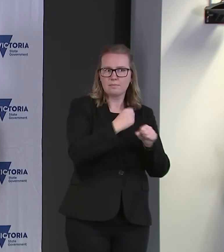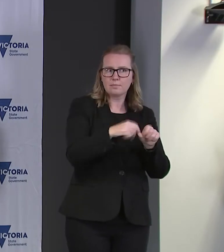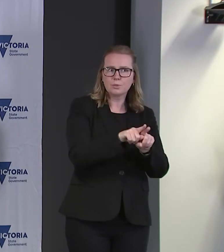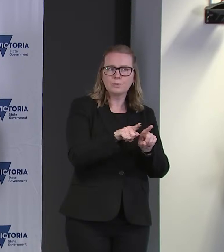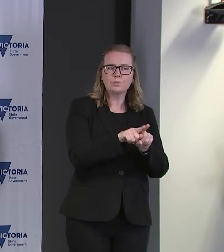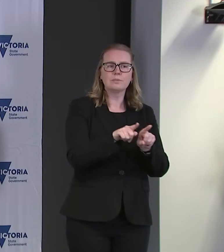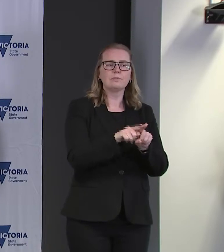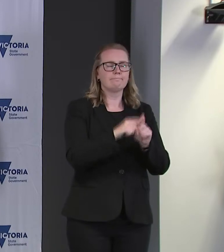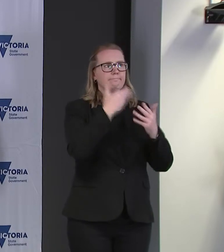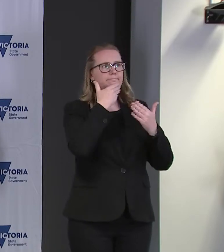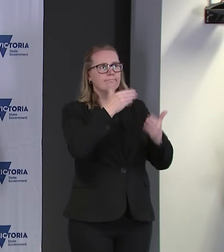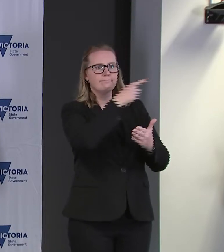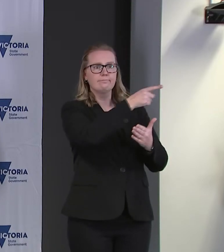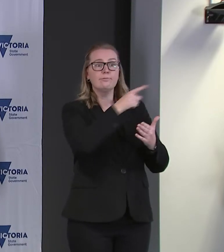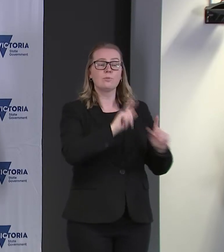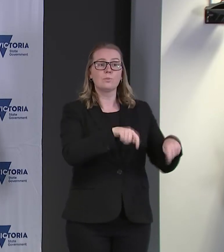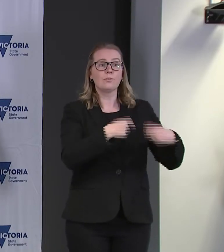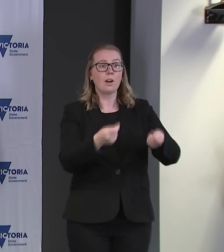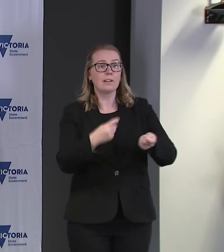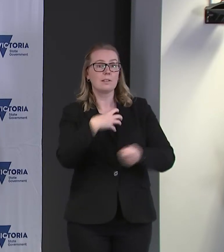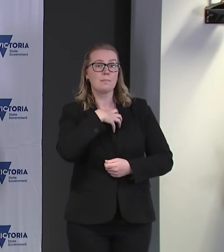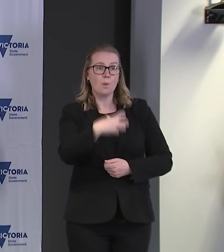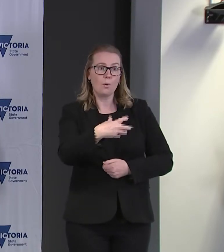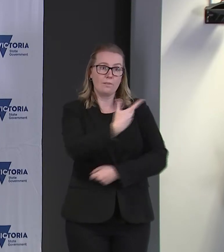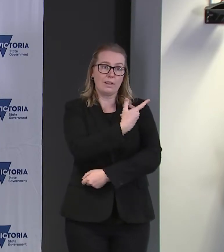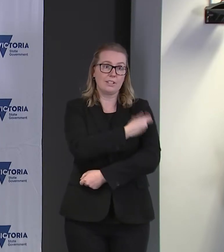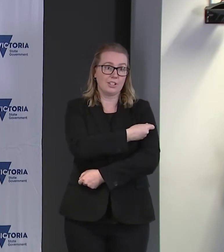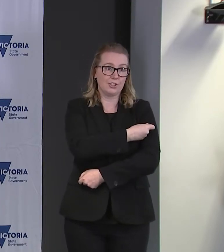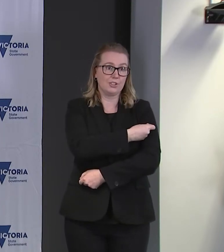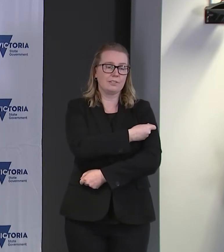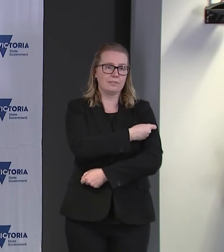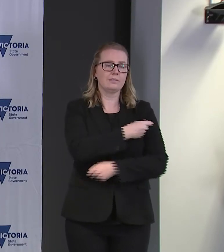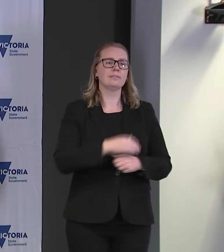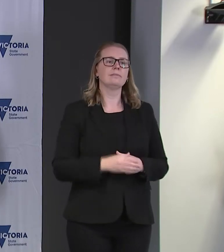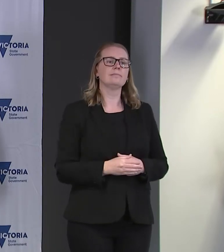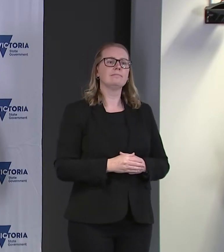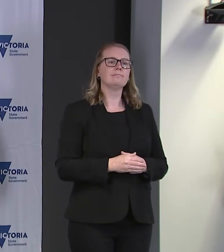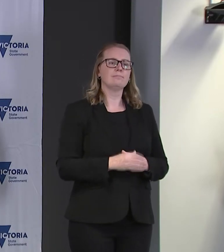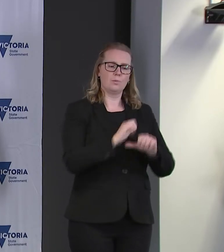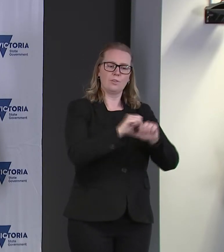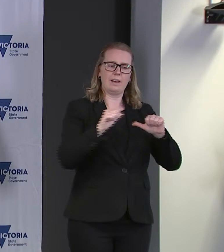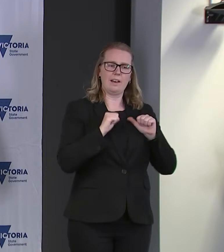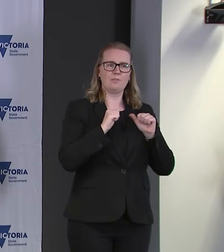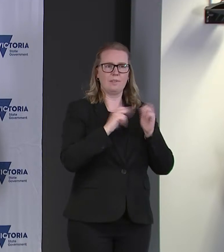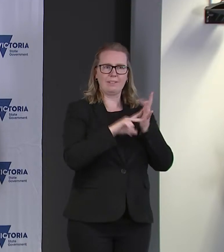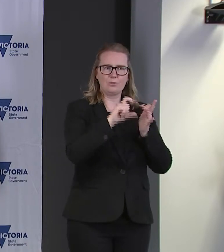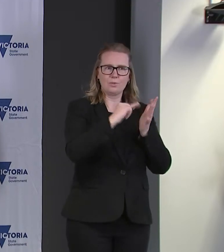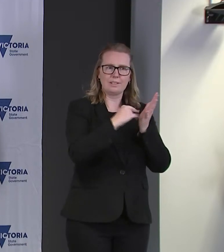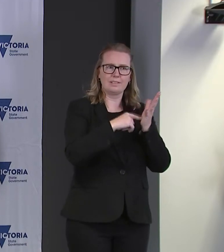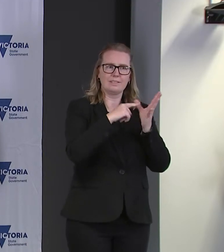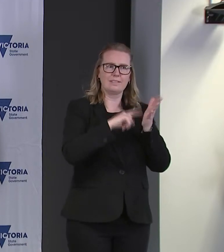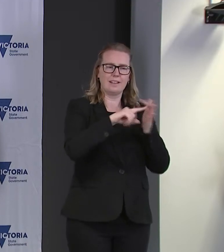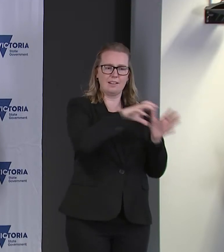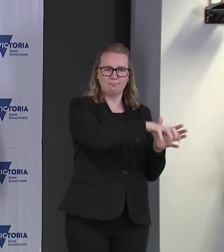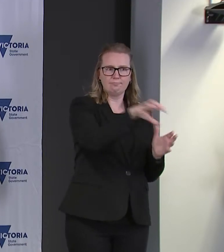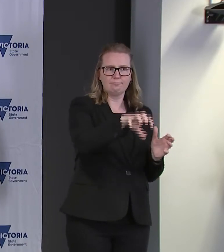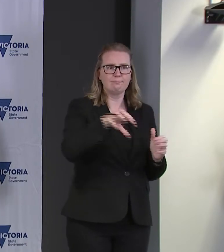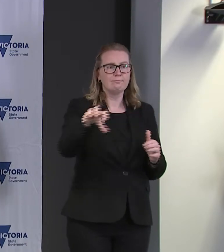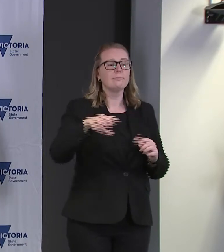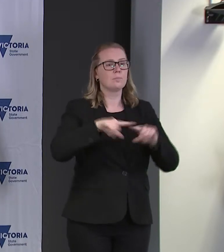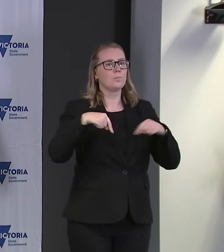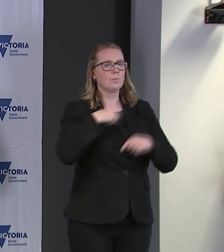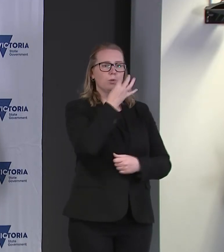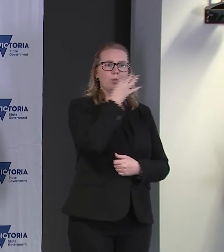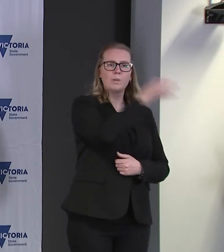providing some more vaccines for our state-run clinics after we sought to request that the other